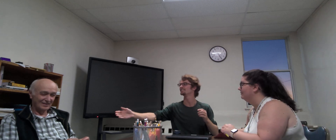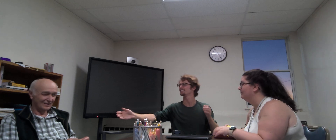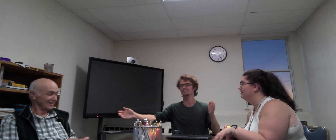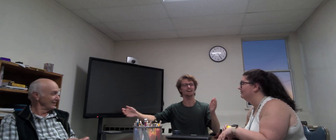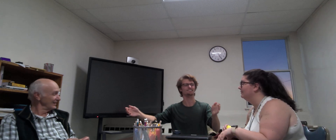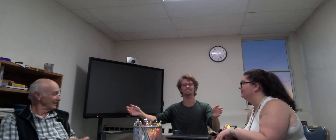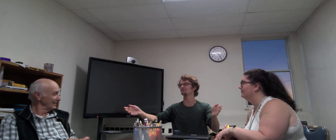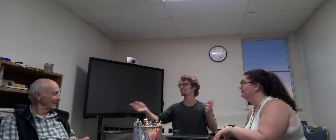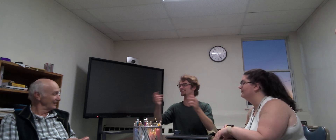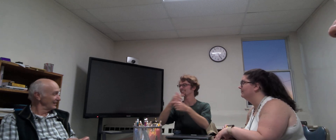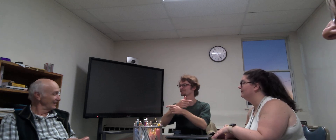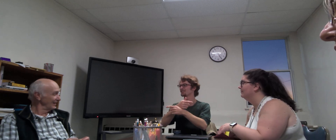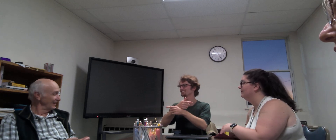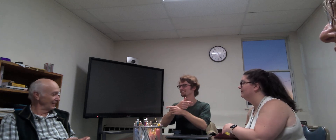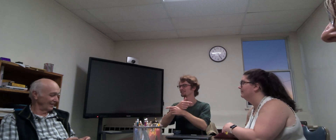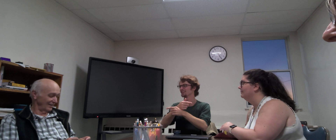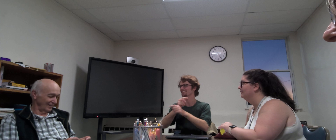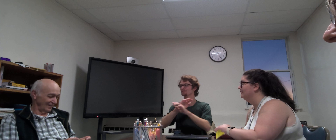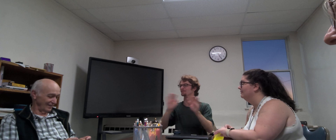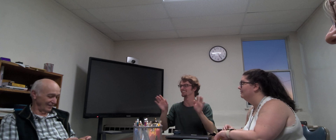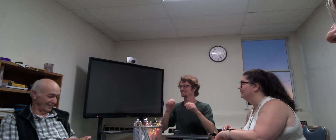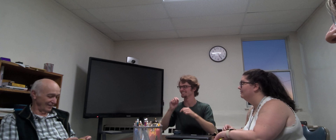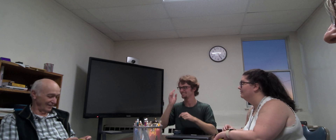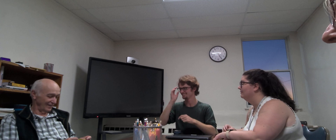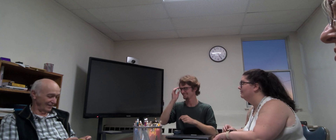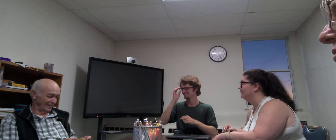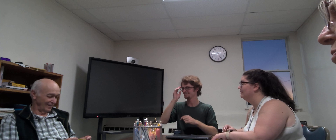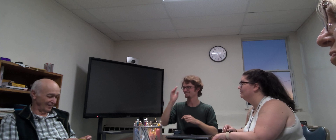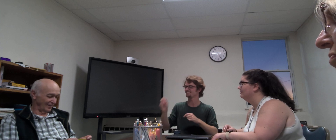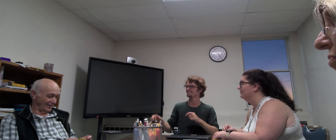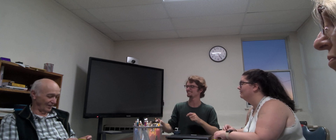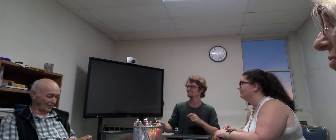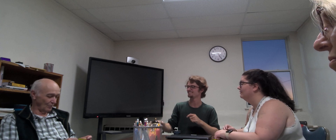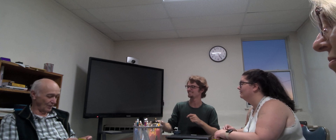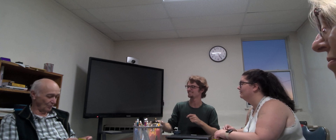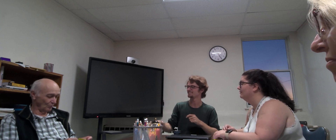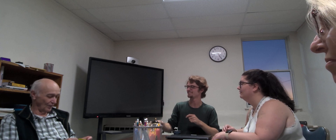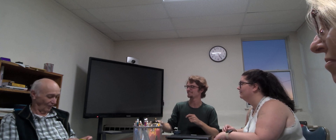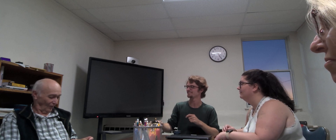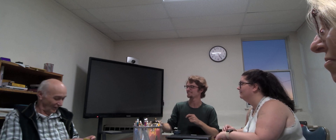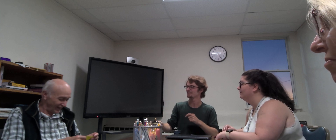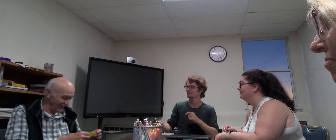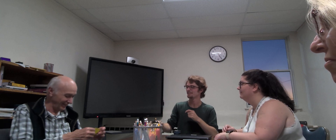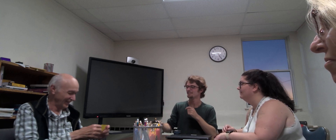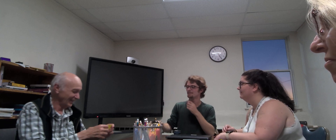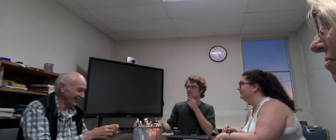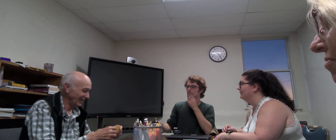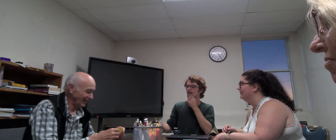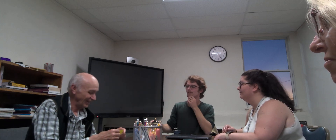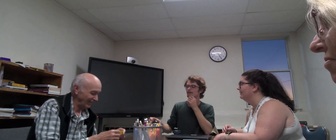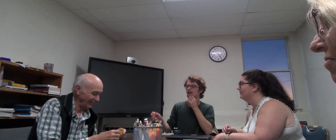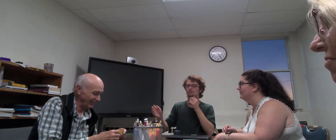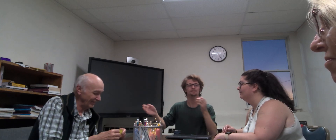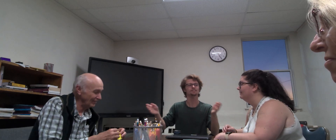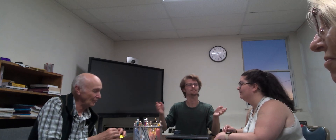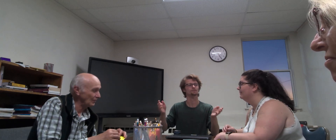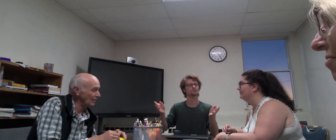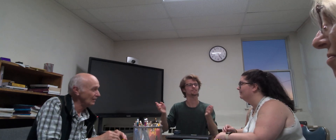David and Ireland, I want you to ask some questions real quick and then we'll be done. I thought we got through that already. What did you learn